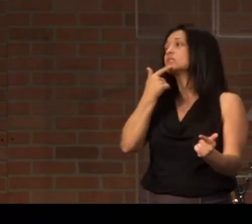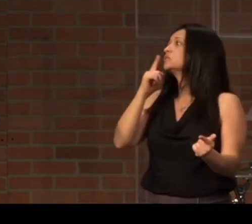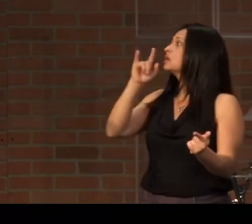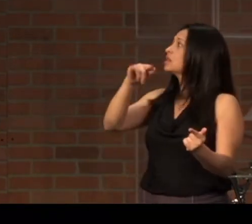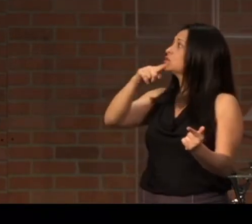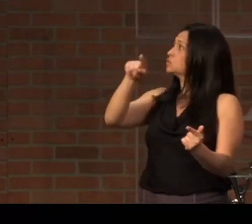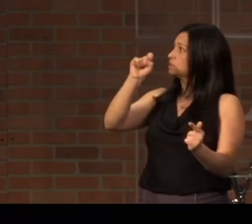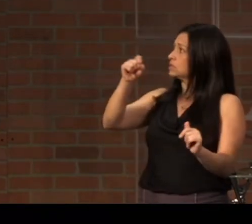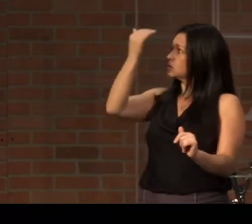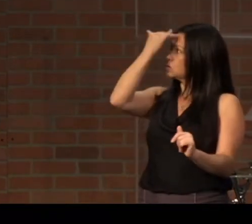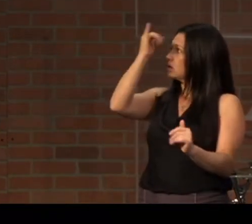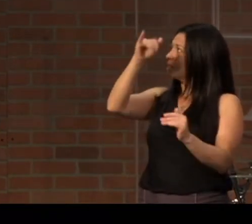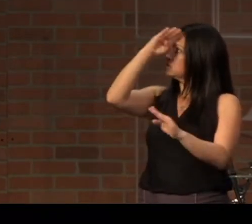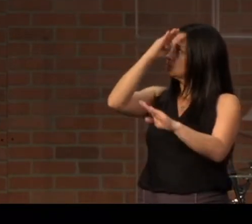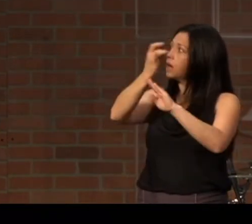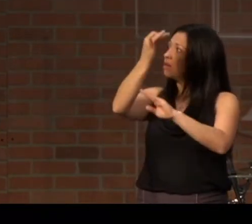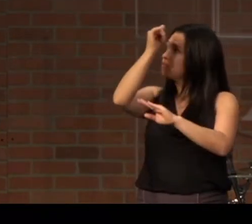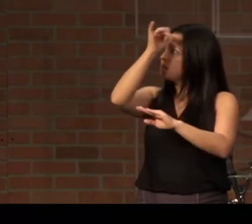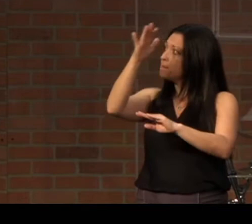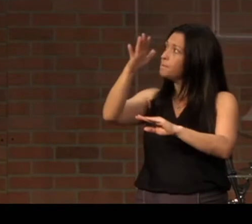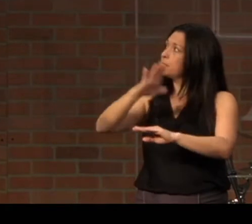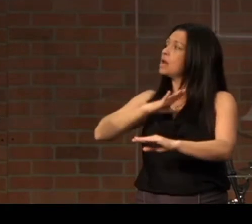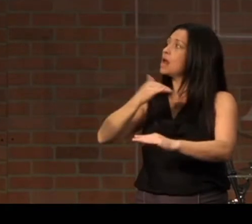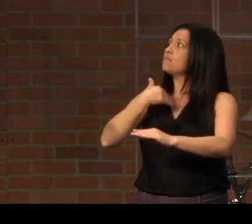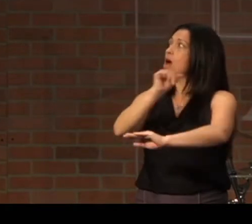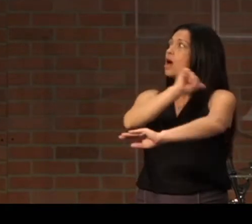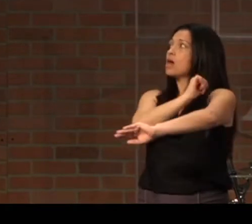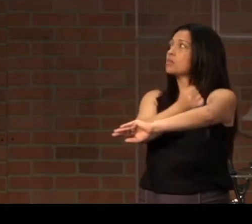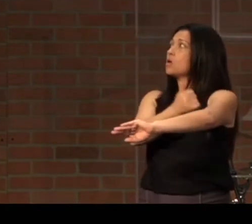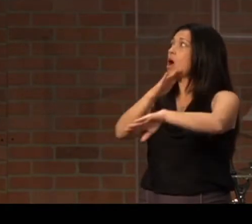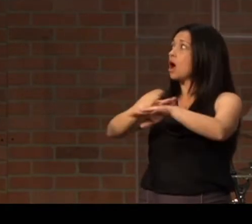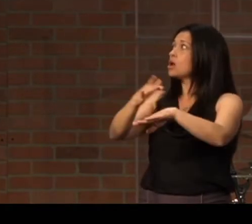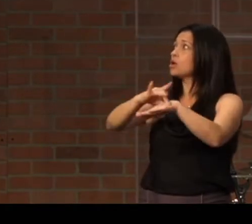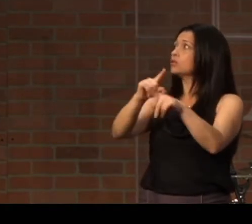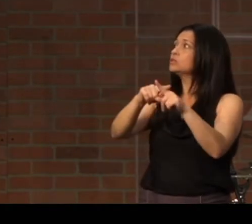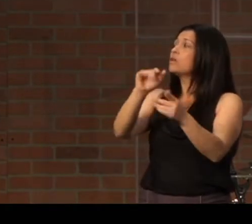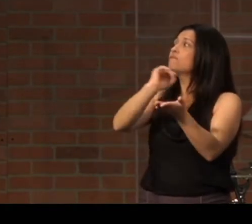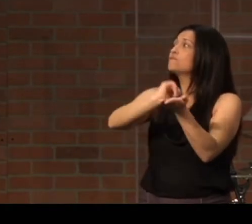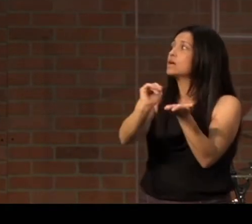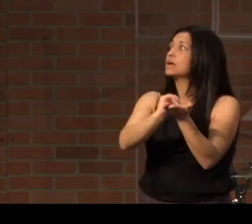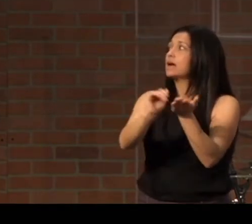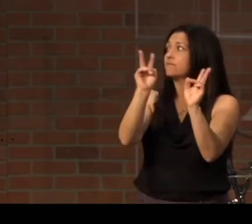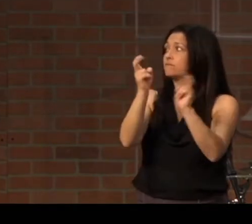Son of Man has authority on earth to forgive sins, he said to the paralytic,